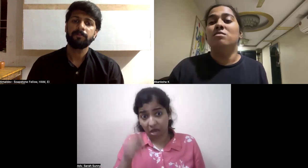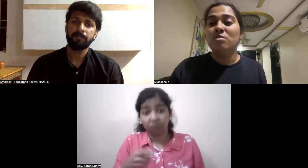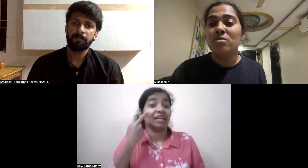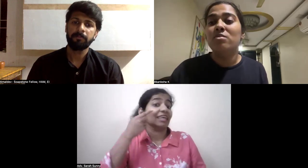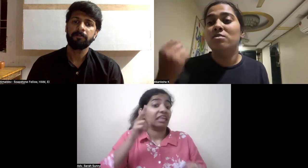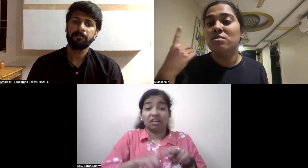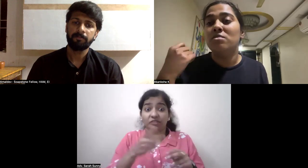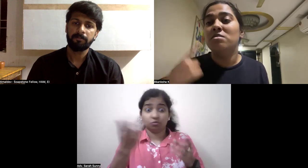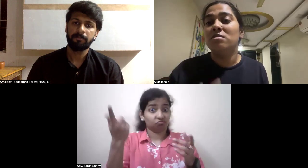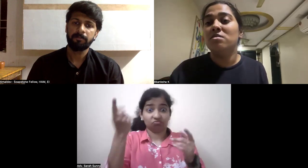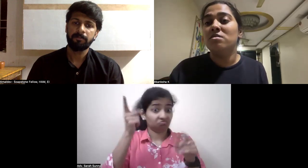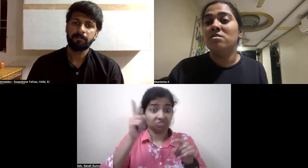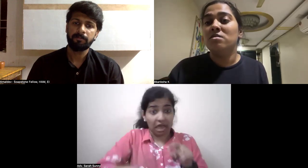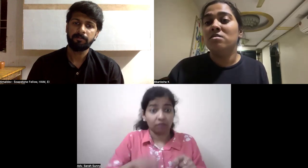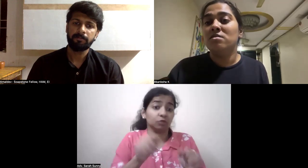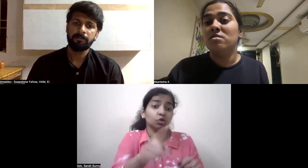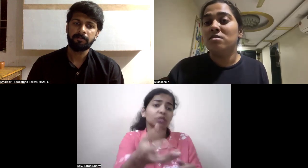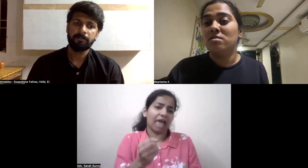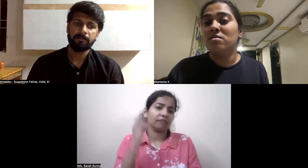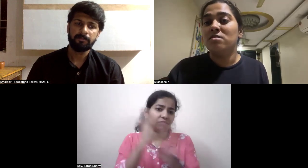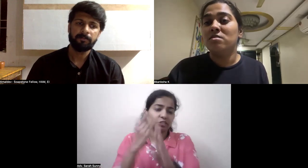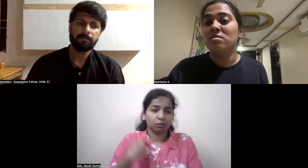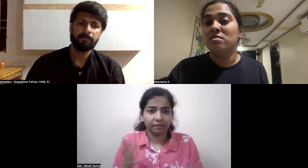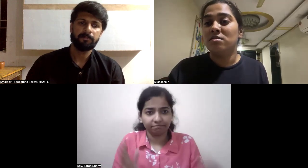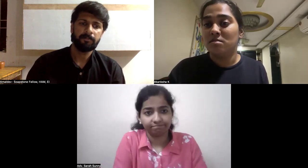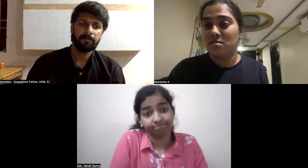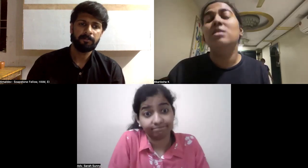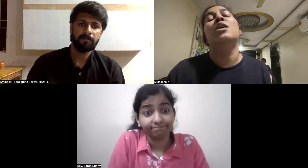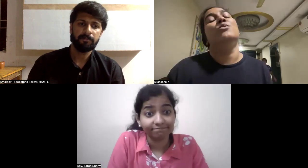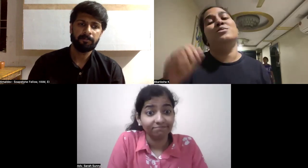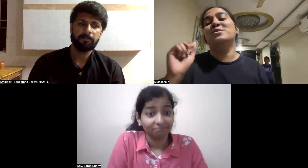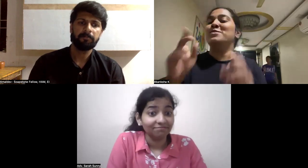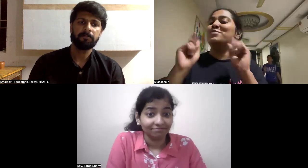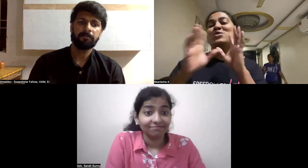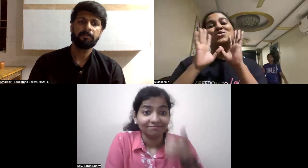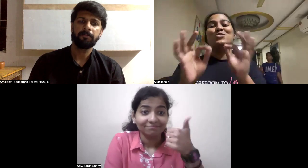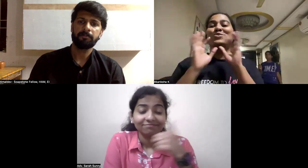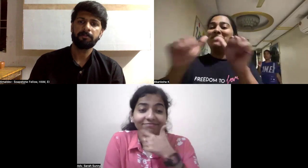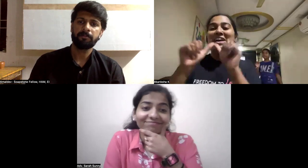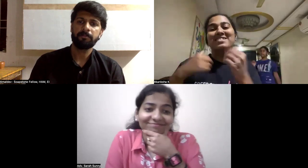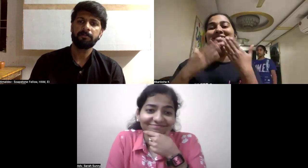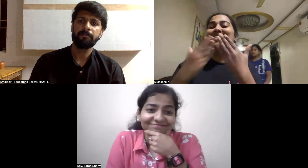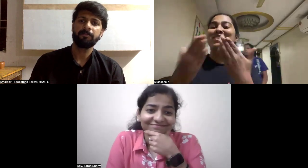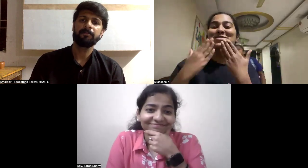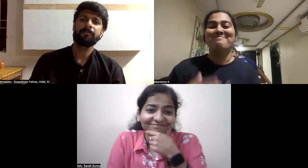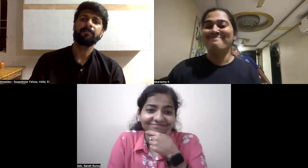the expenses should be borne by the organizations themselves and not by the deaf individuals.